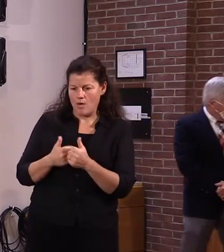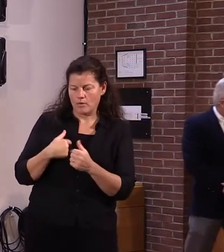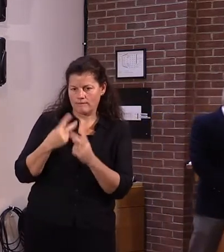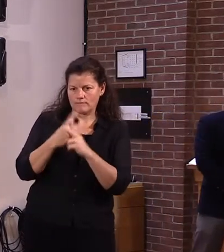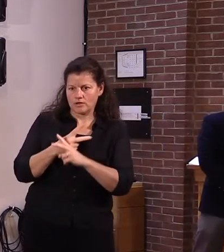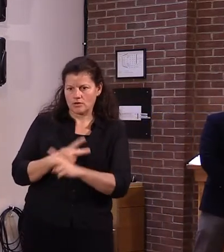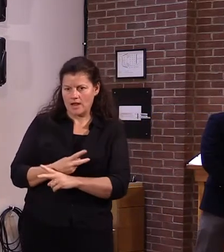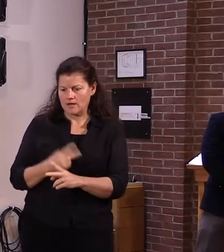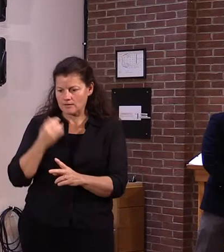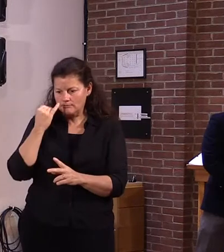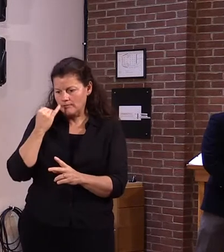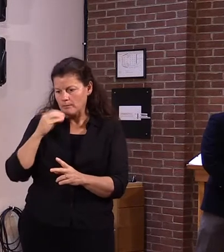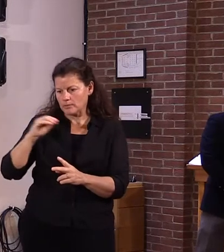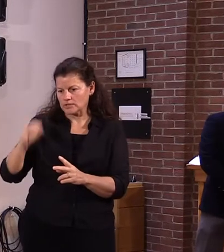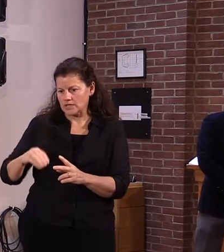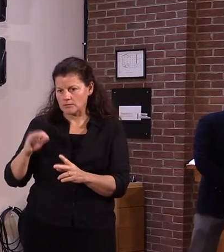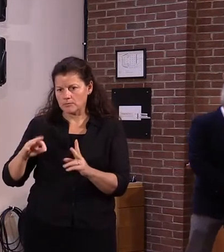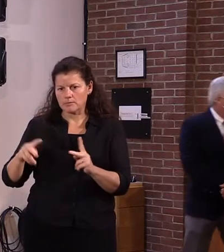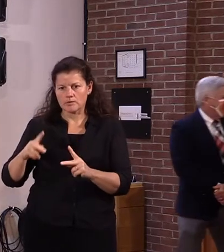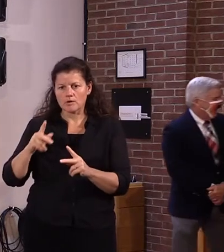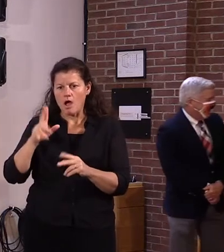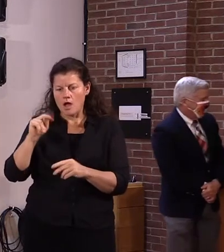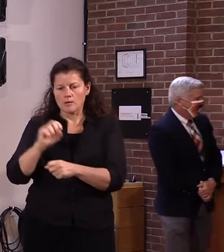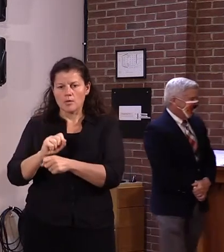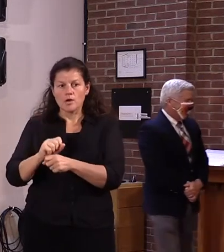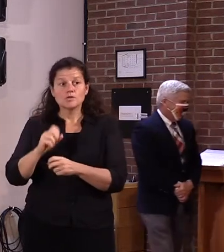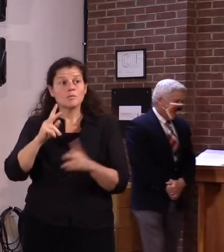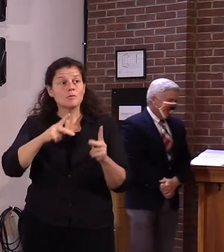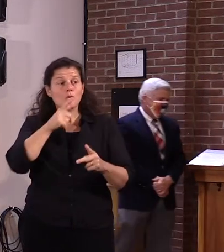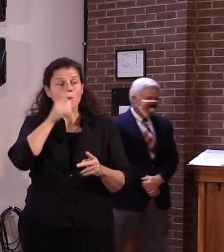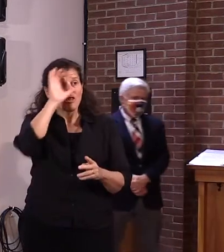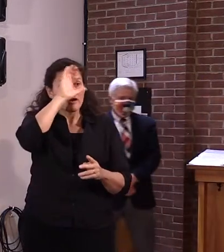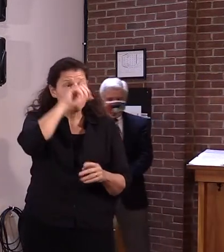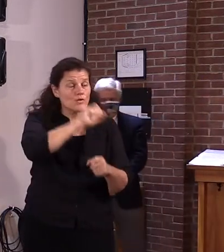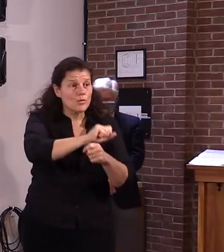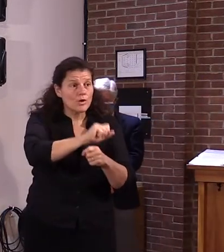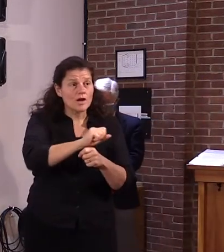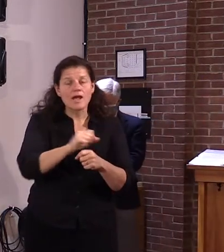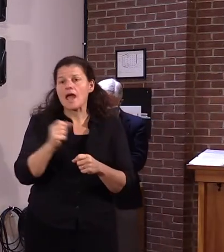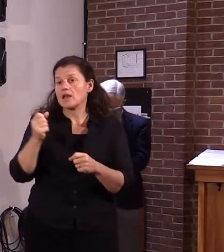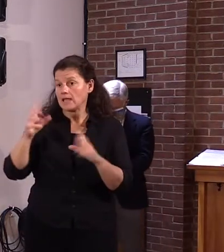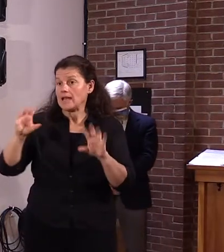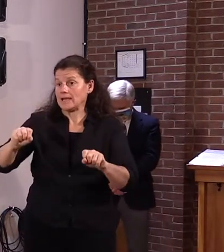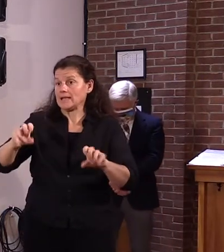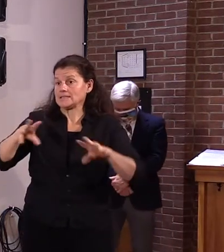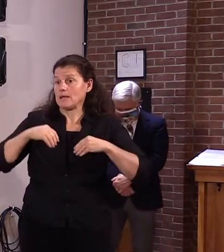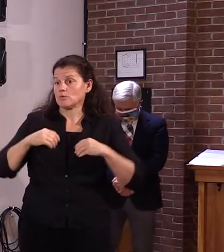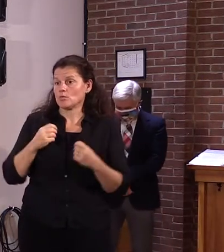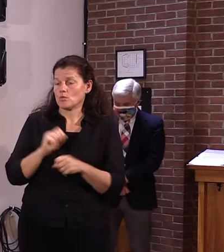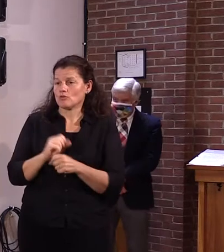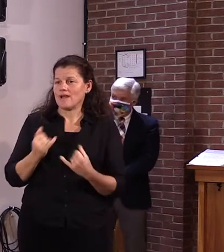work and or able to accept work. And so what unfortunately this does is